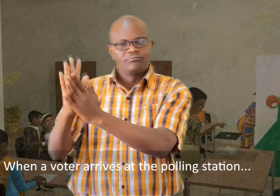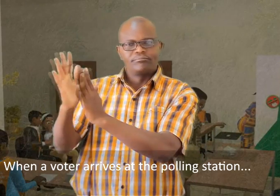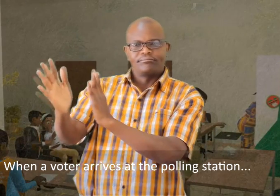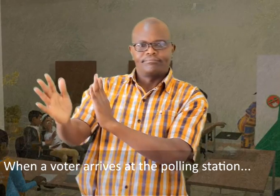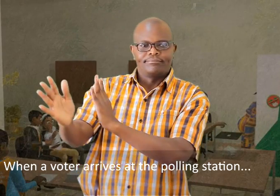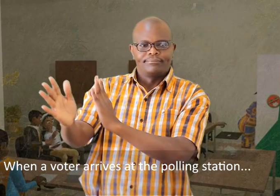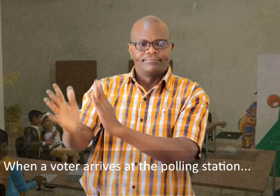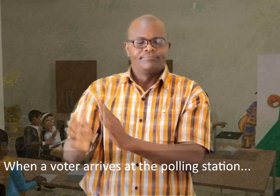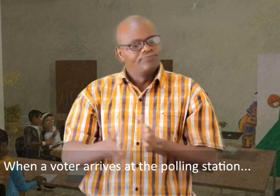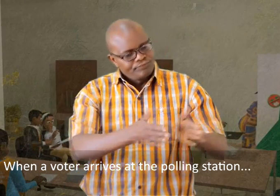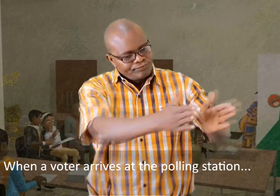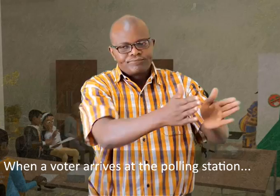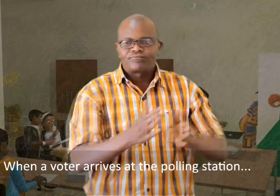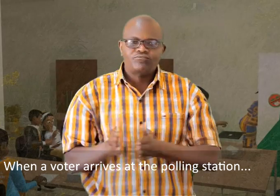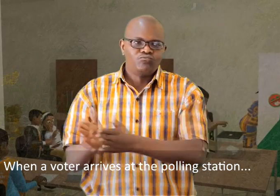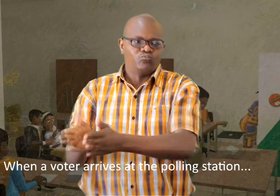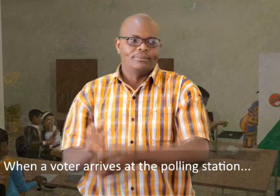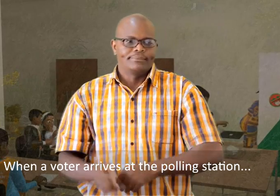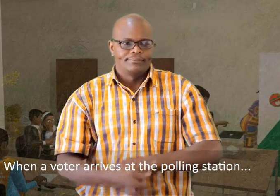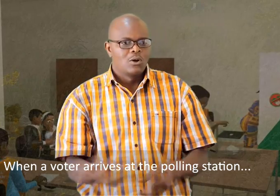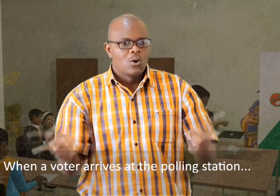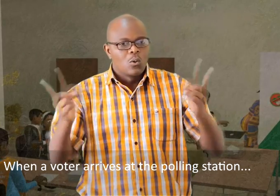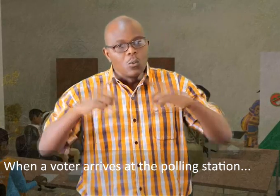When a voter arrives at the polling station,